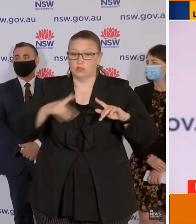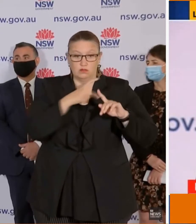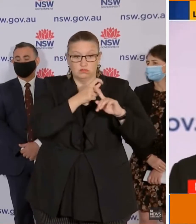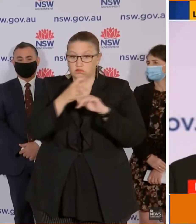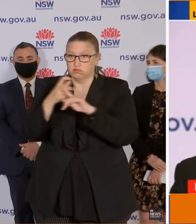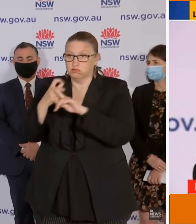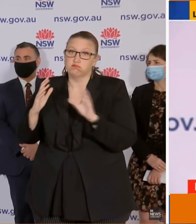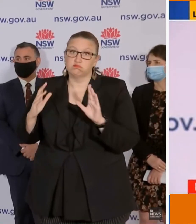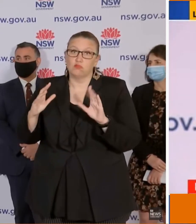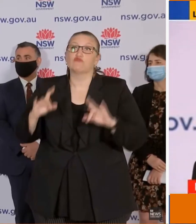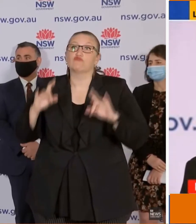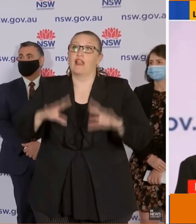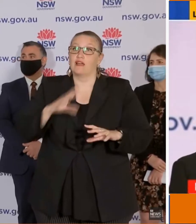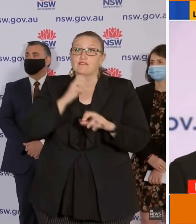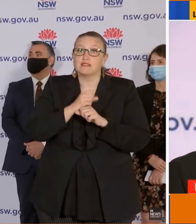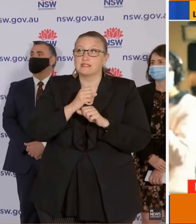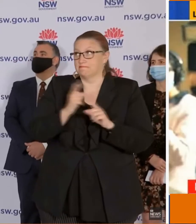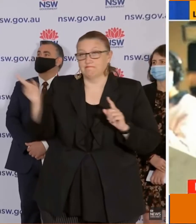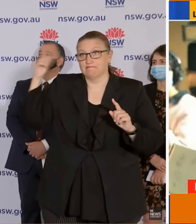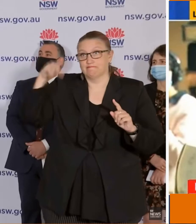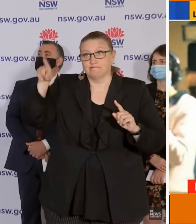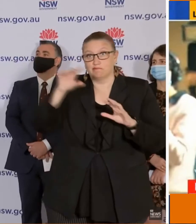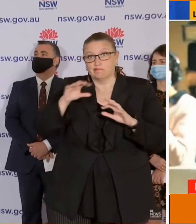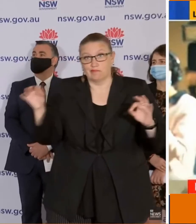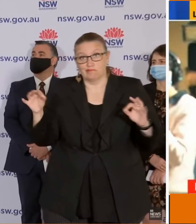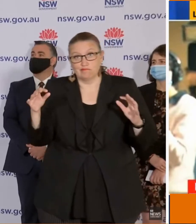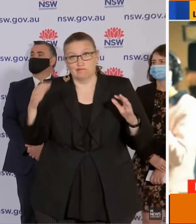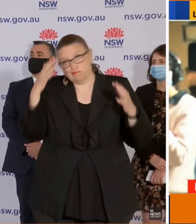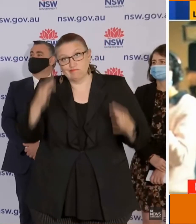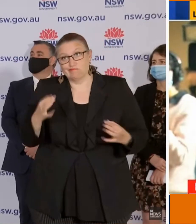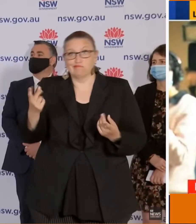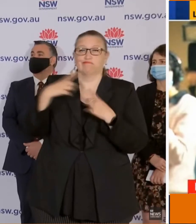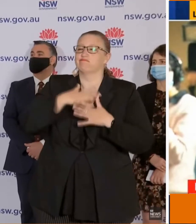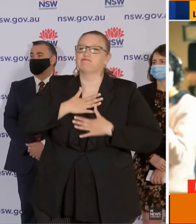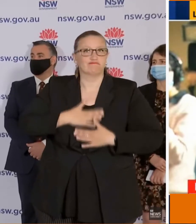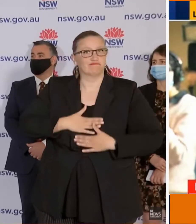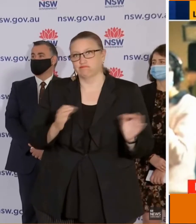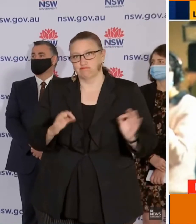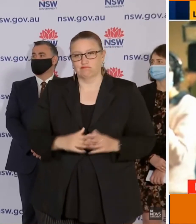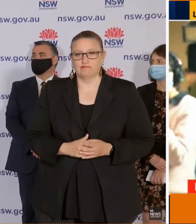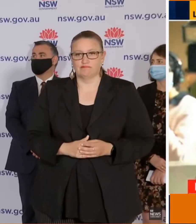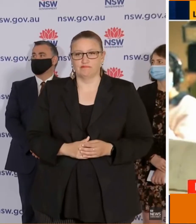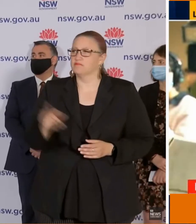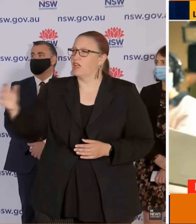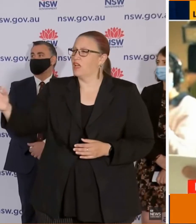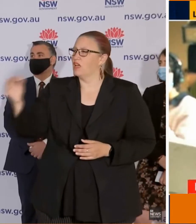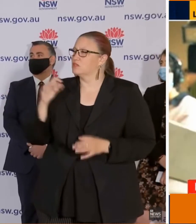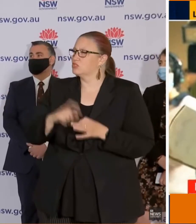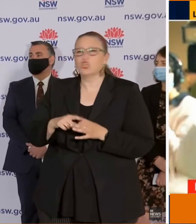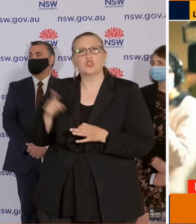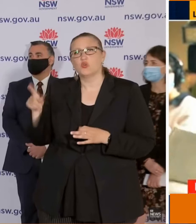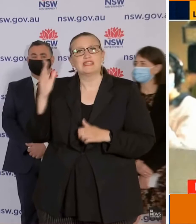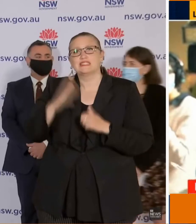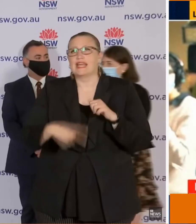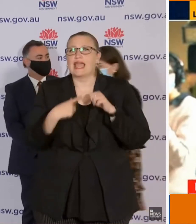government. You didn't really answer Ursula's question. In relation to the modelling which predicts October will be... I've answered the question as far as I've answered. You